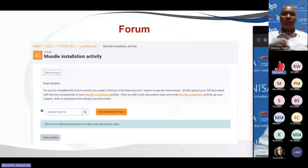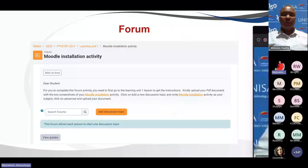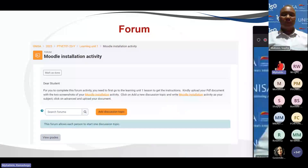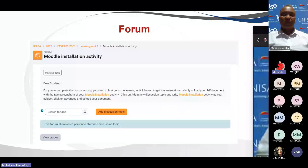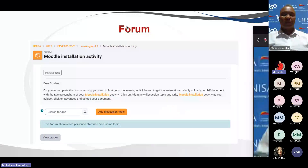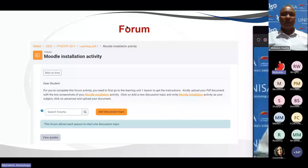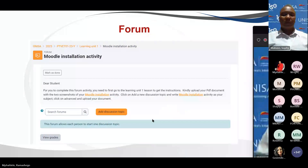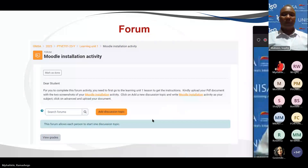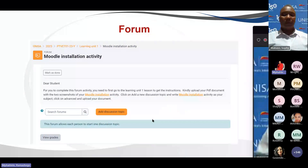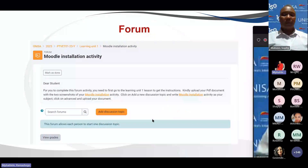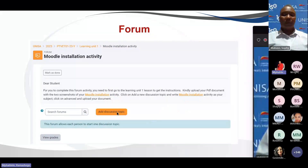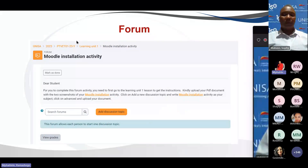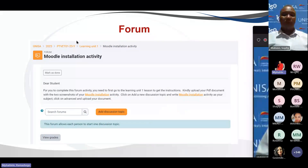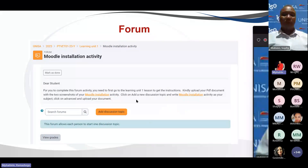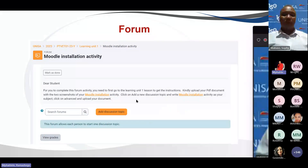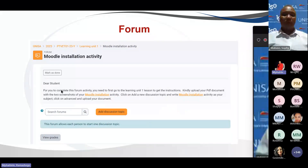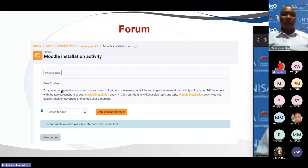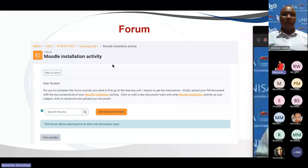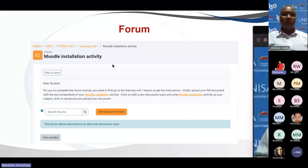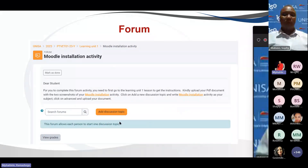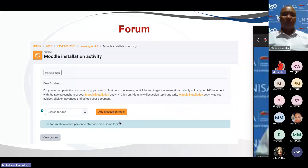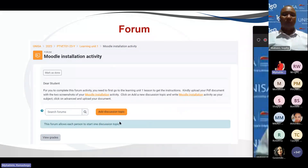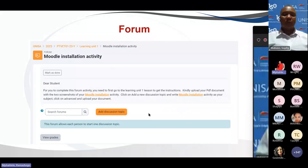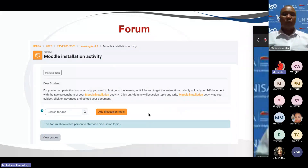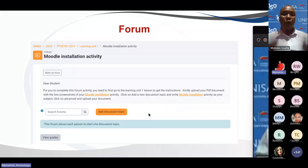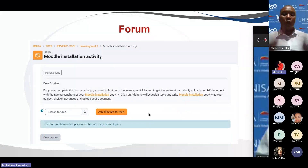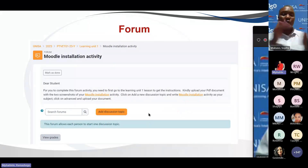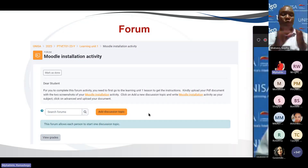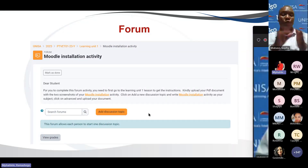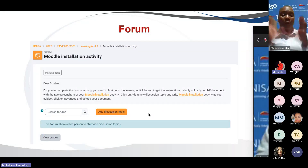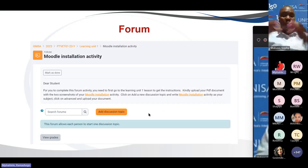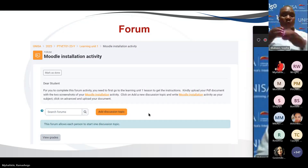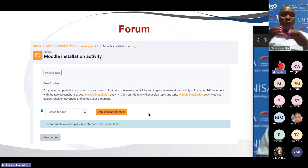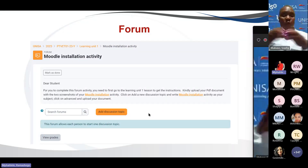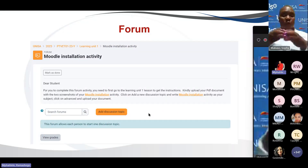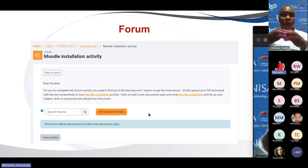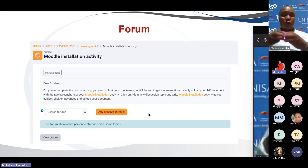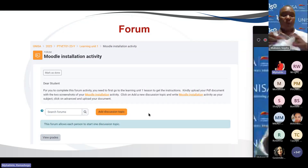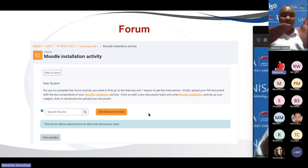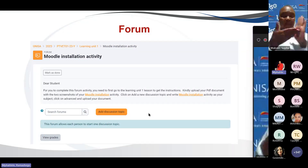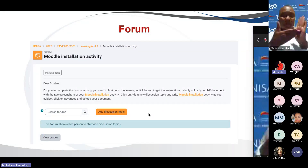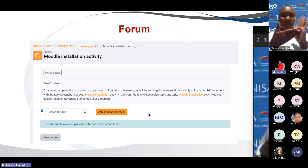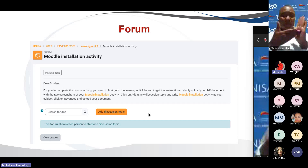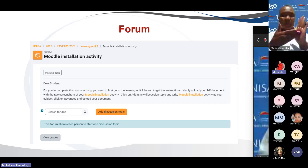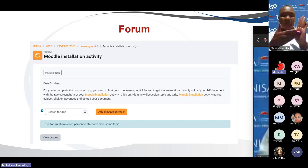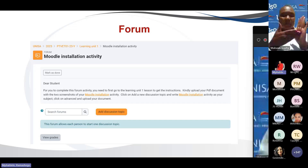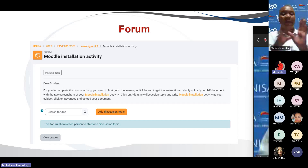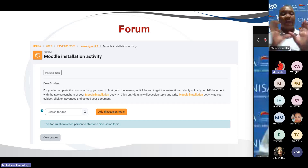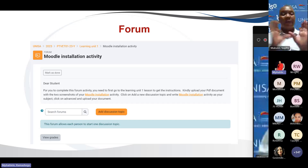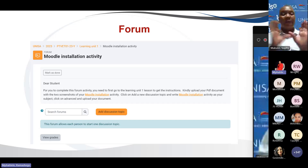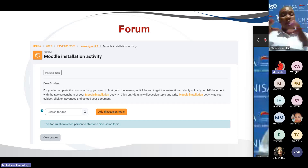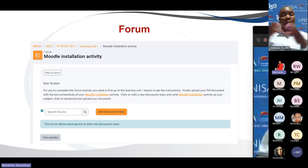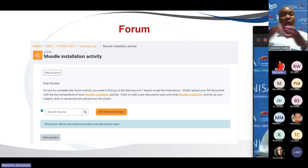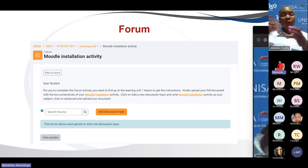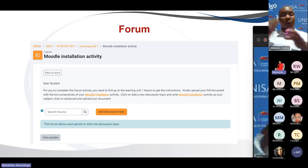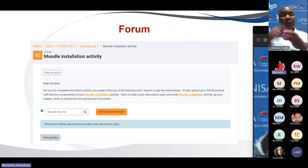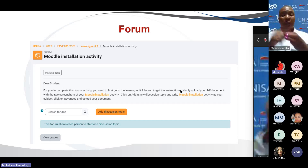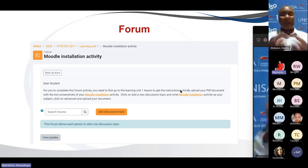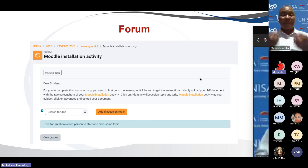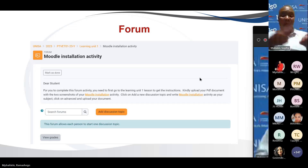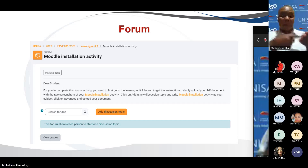Okay. When you get to a forum like that one, if it's a forum that is graded,